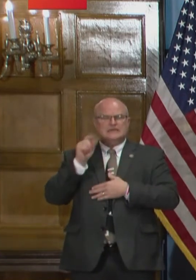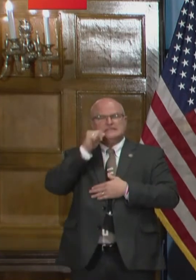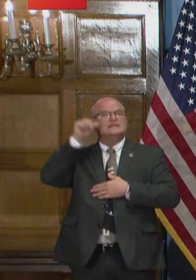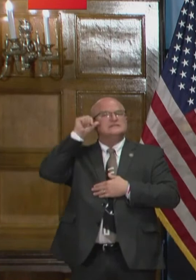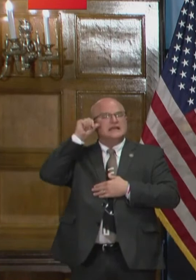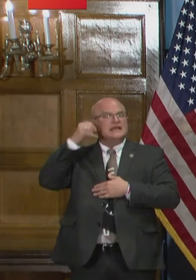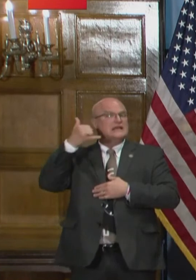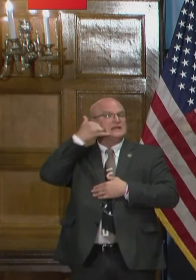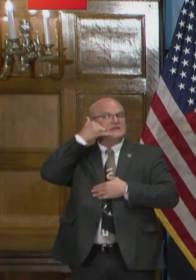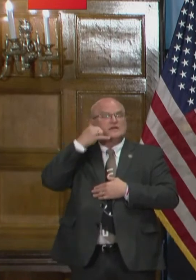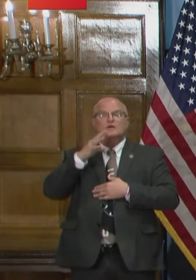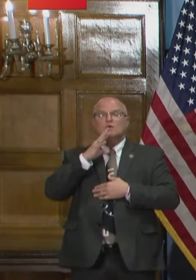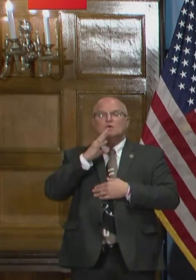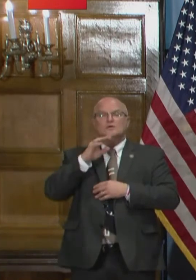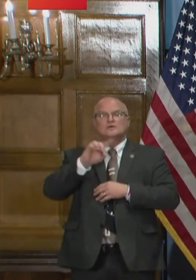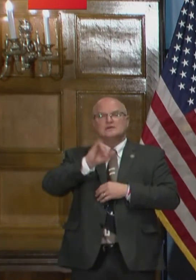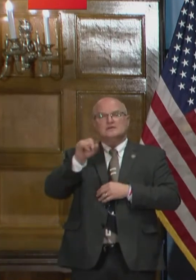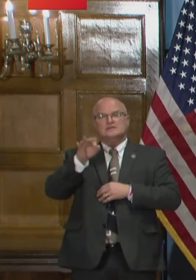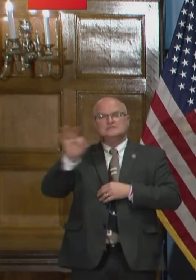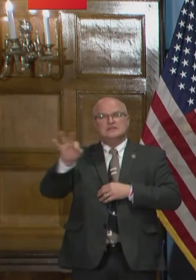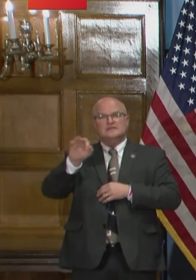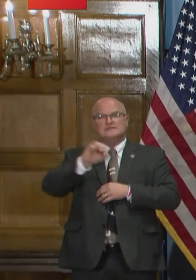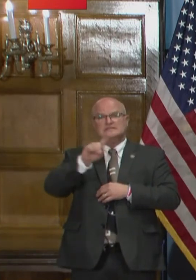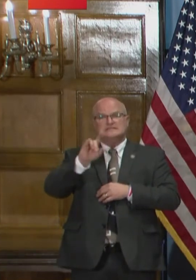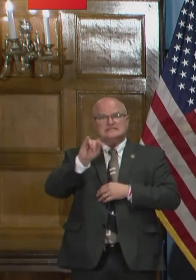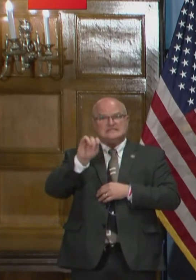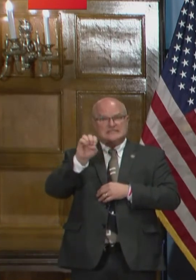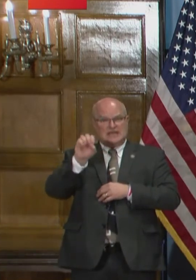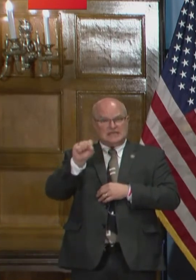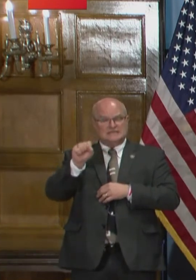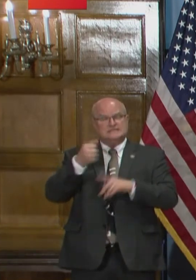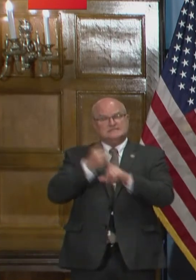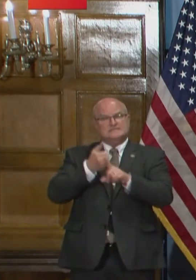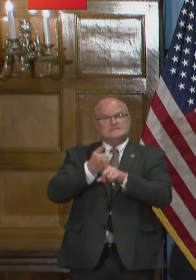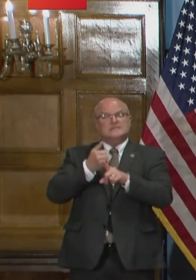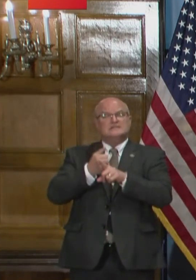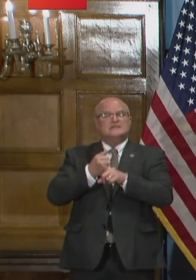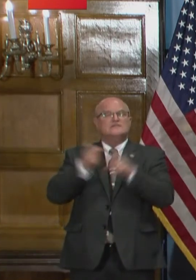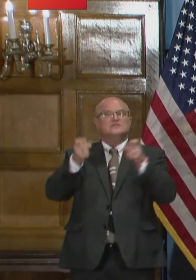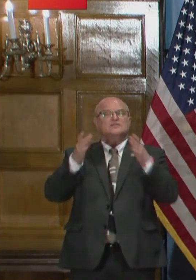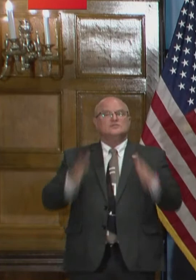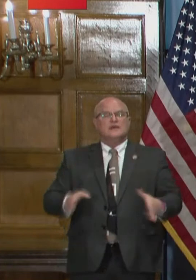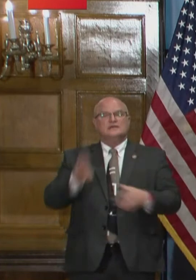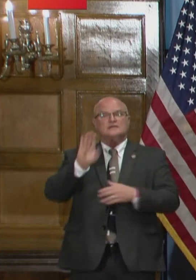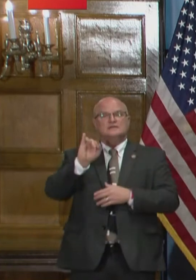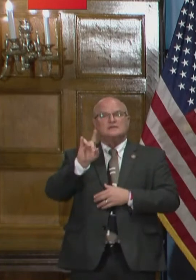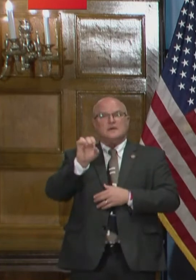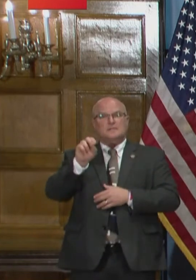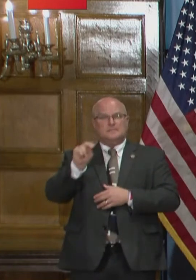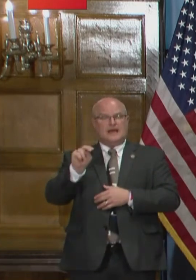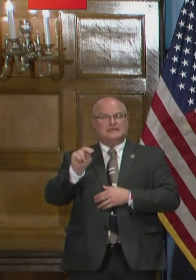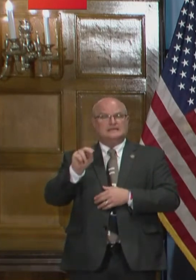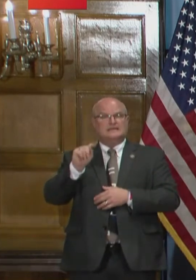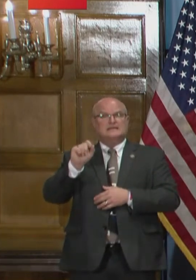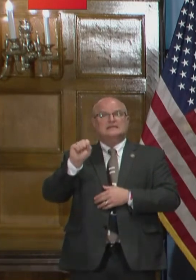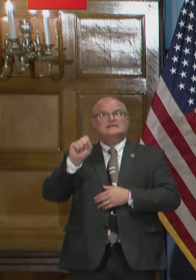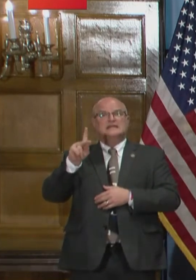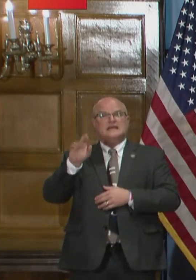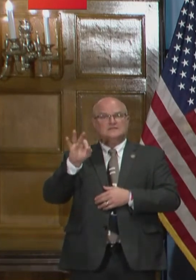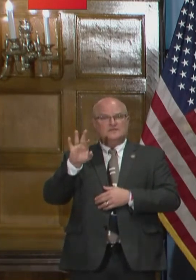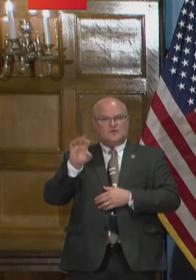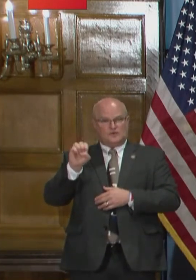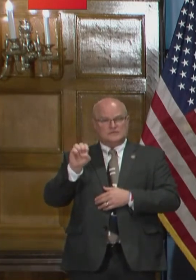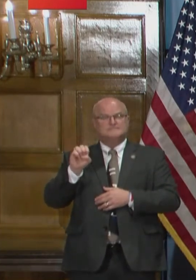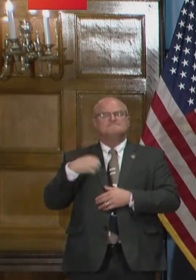Jeff Zients, who is the director of the Biden administration coronavirus task force.